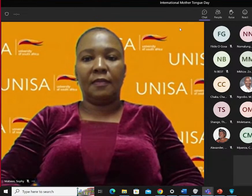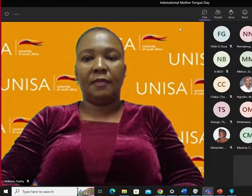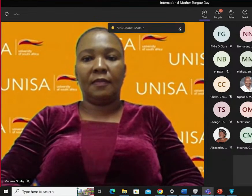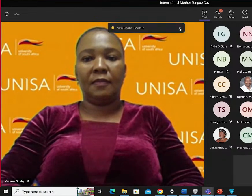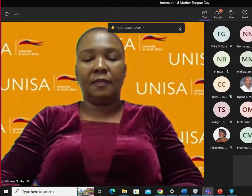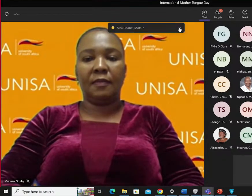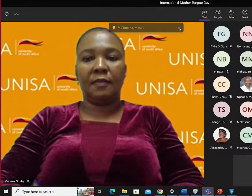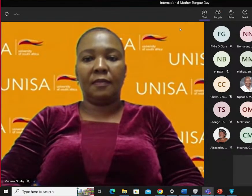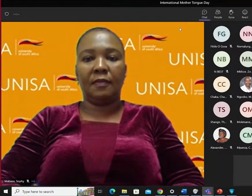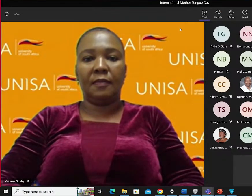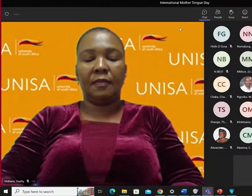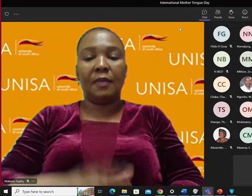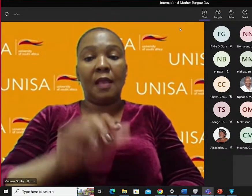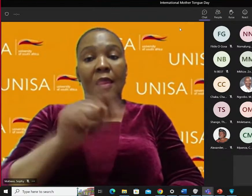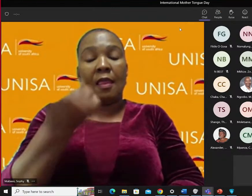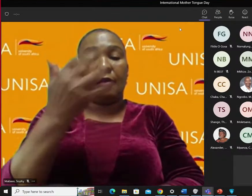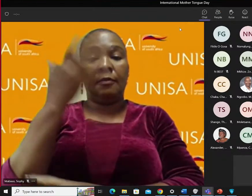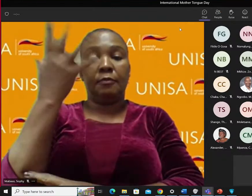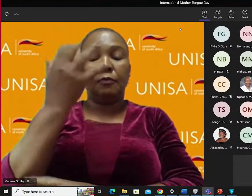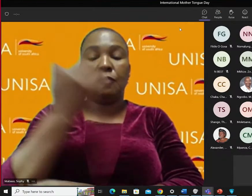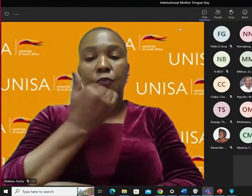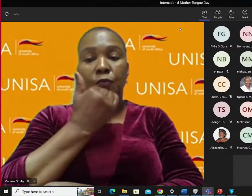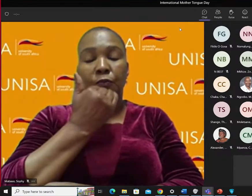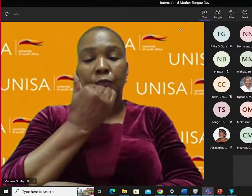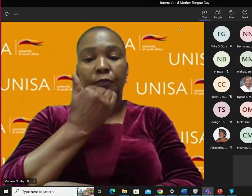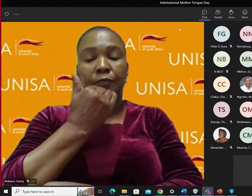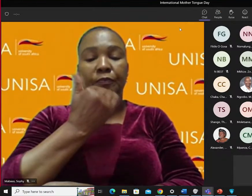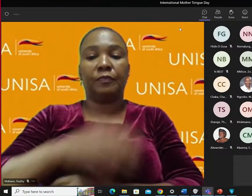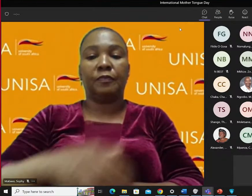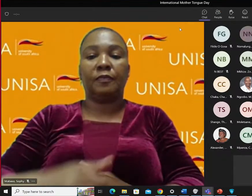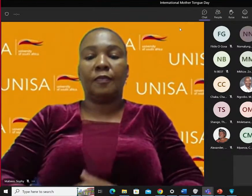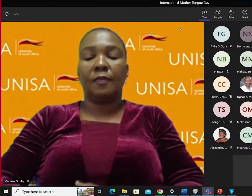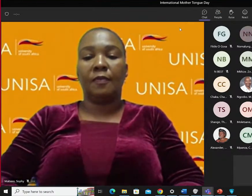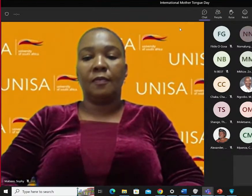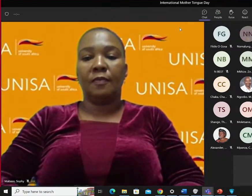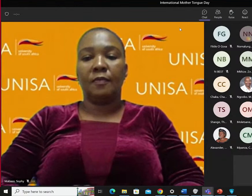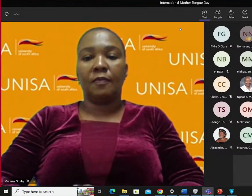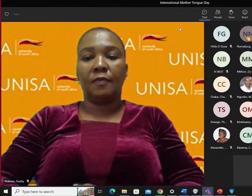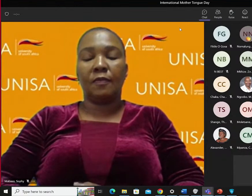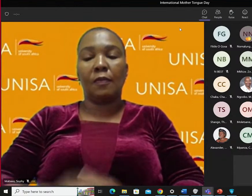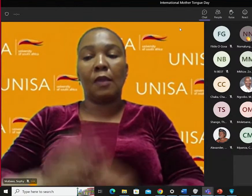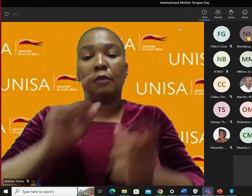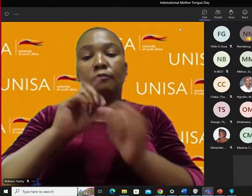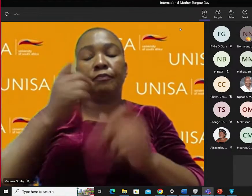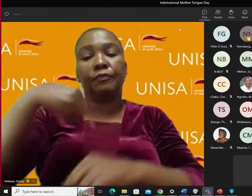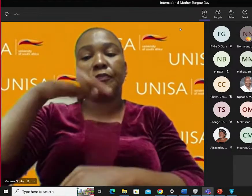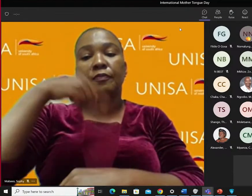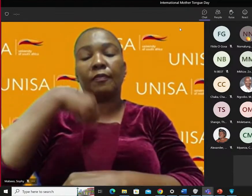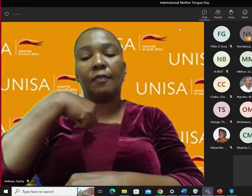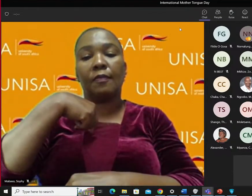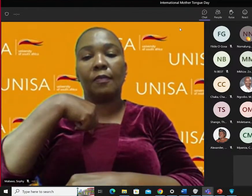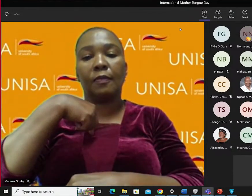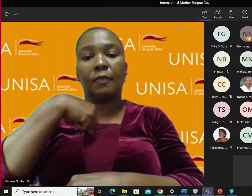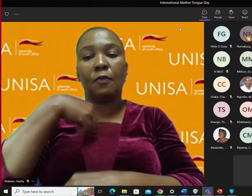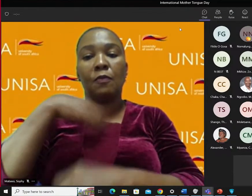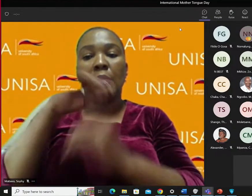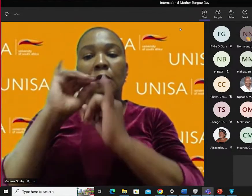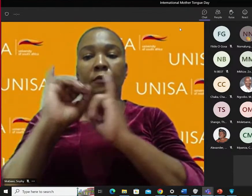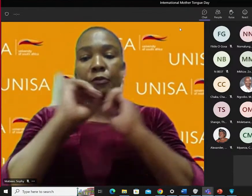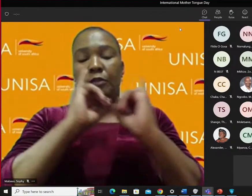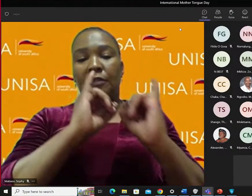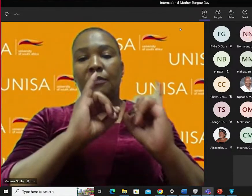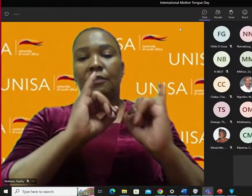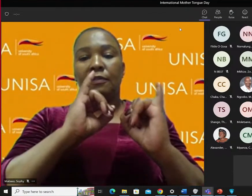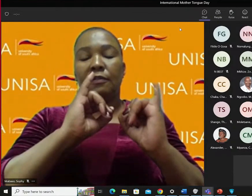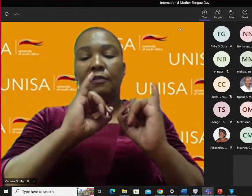The next speaker who's going to speak to us with the introduction